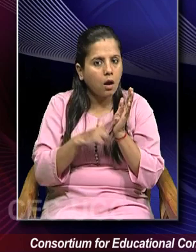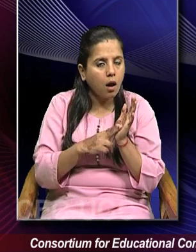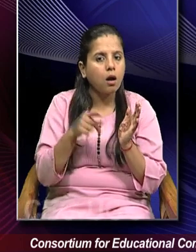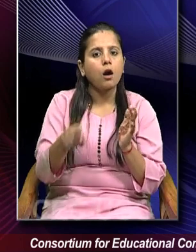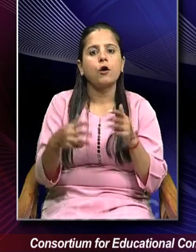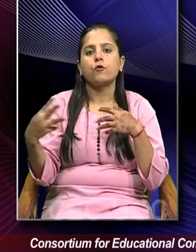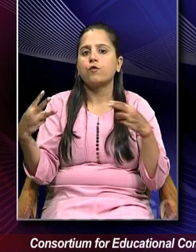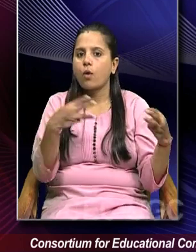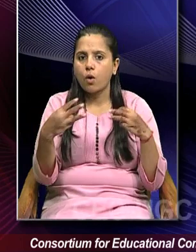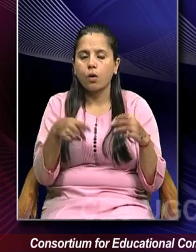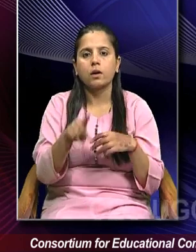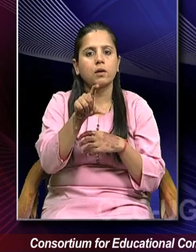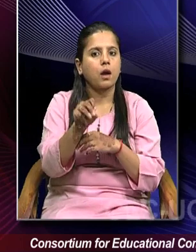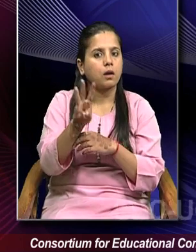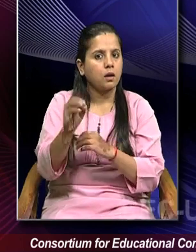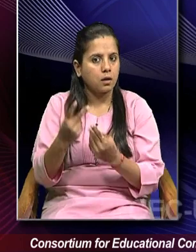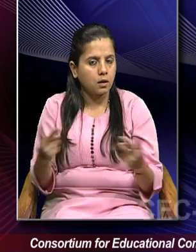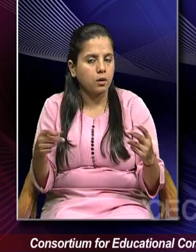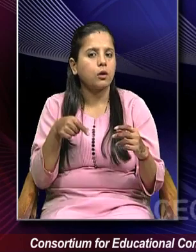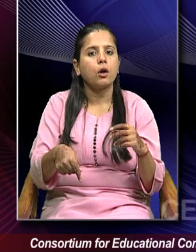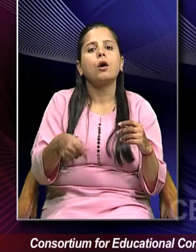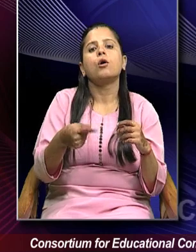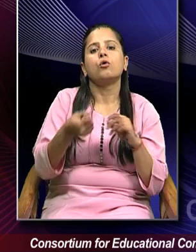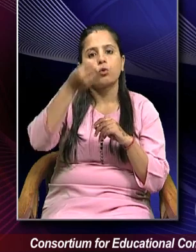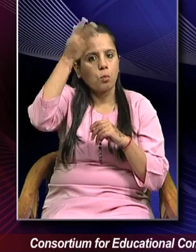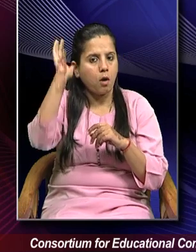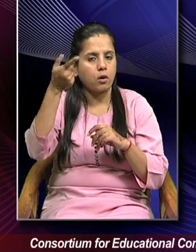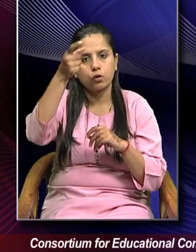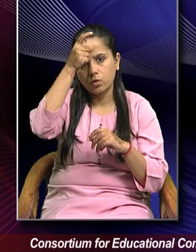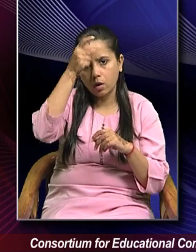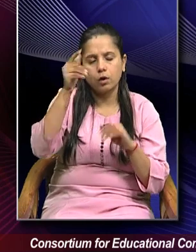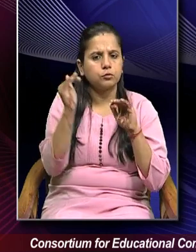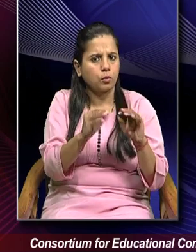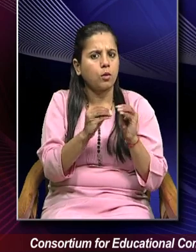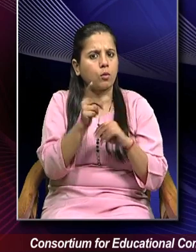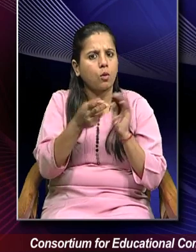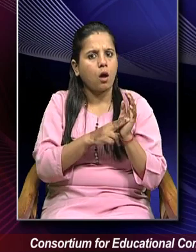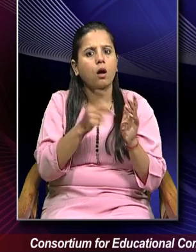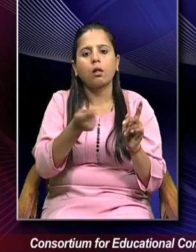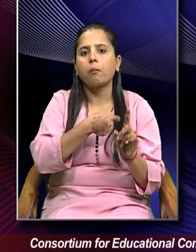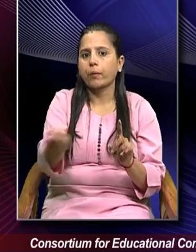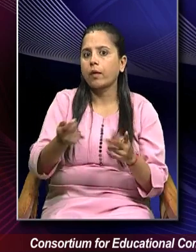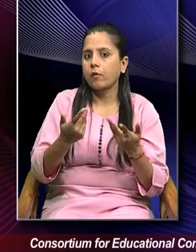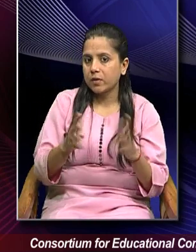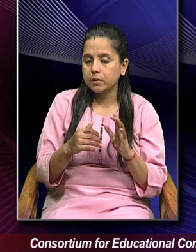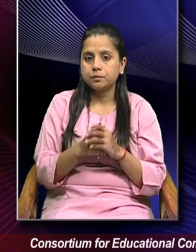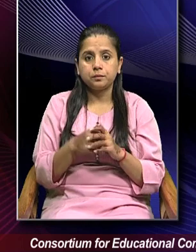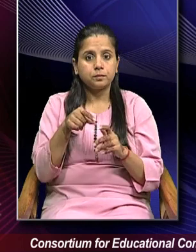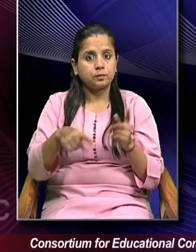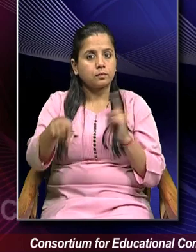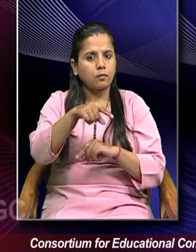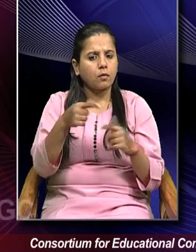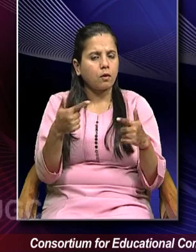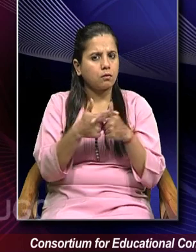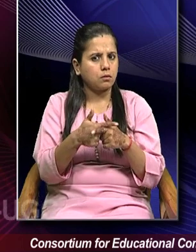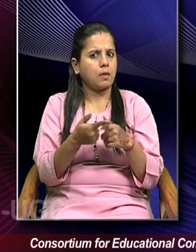1913, and Greece, Romania and Turkey, they supported Serbia, and Bulgaria was defeated. So this kind of a conflict